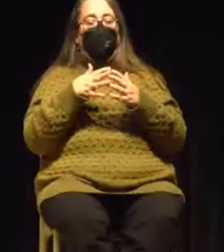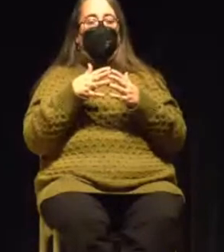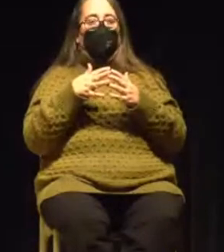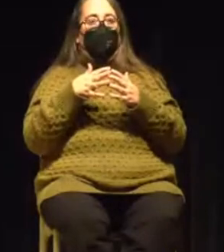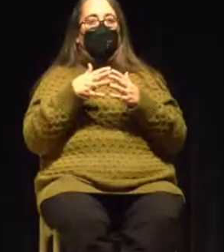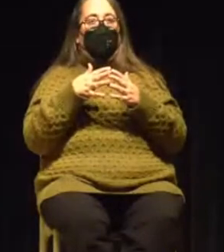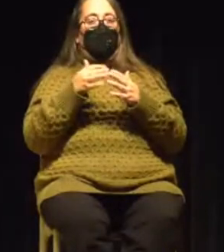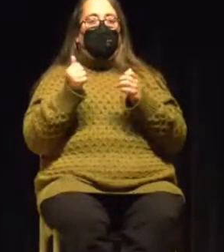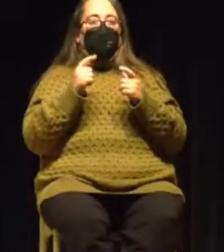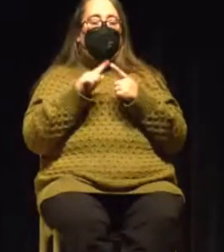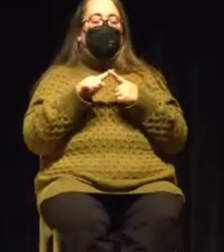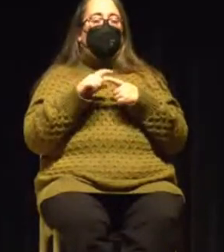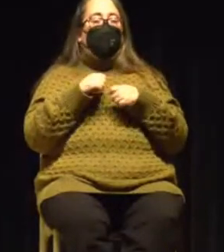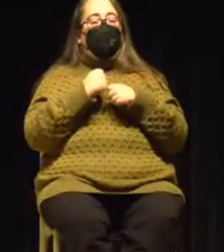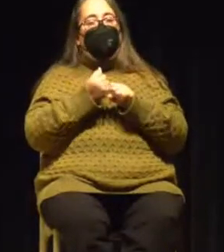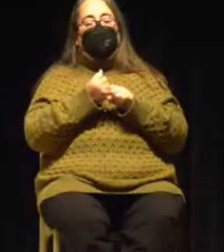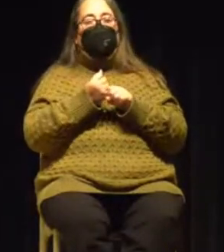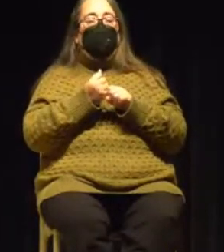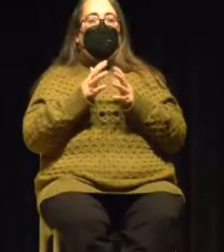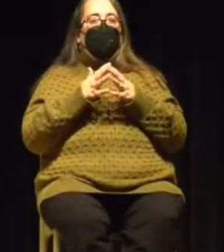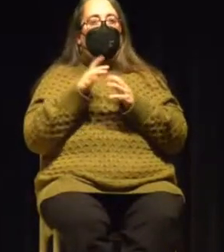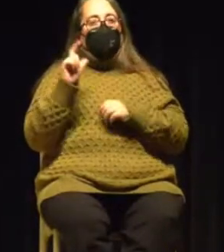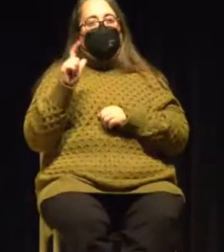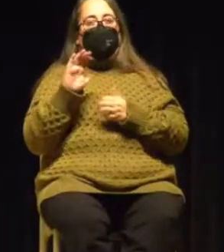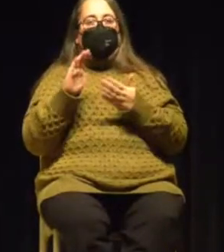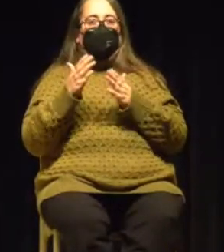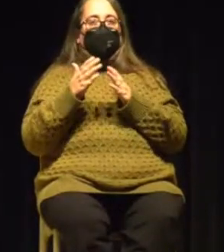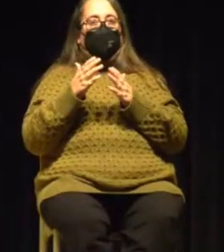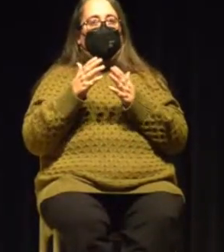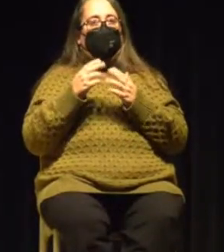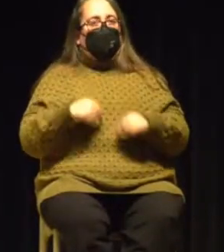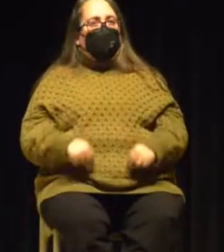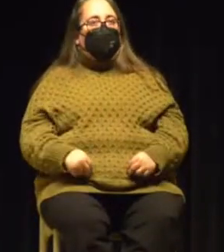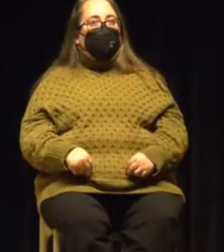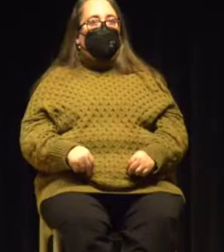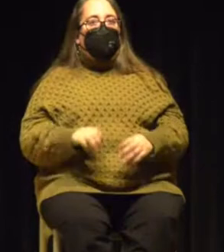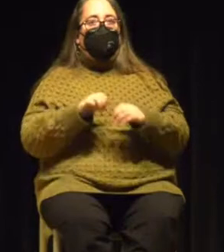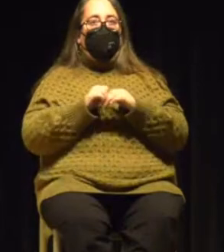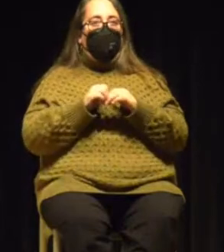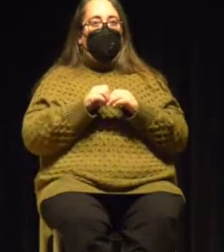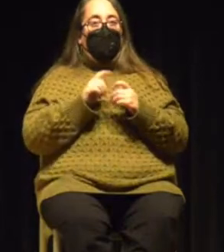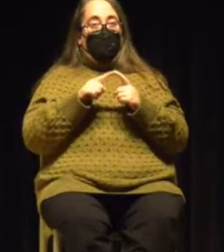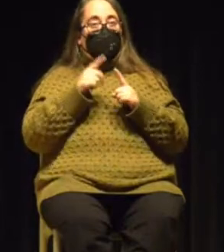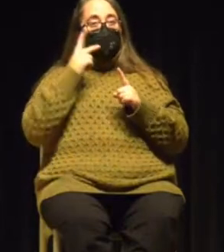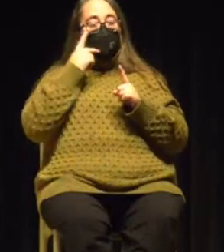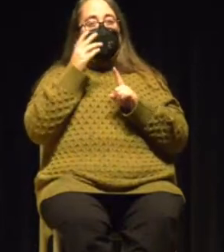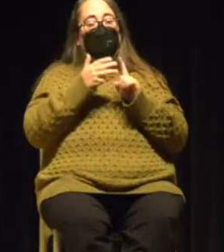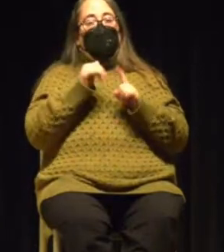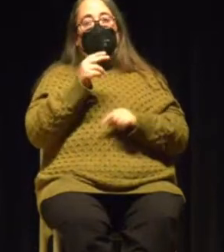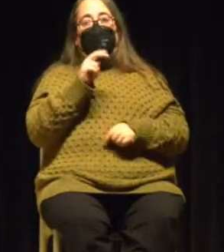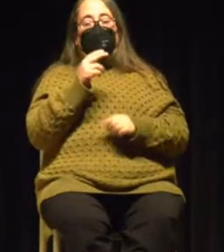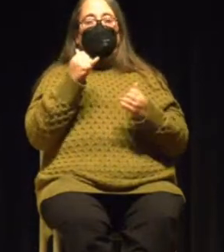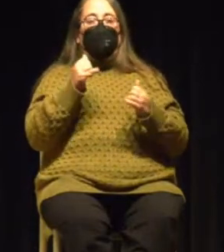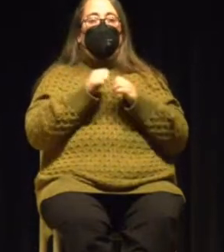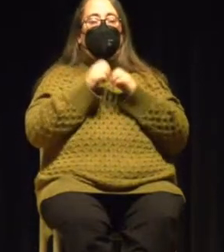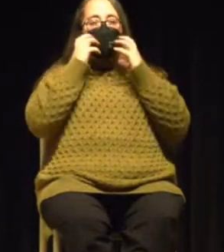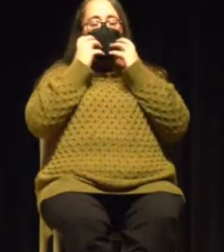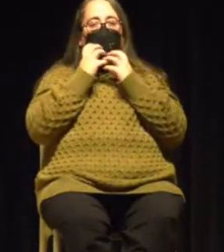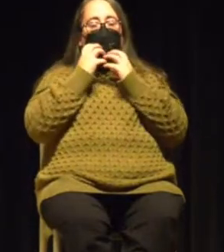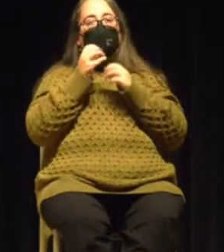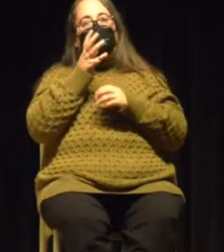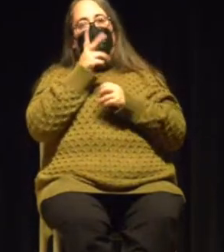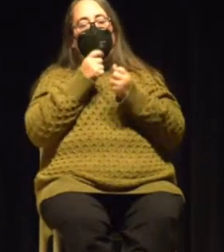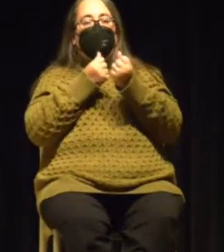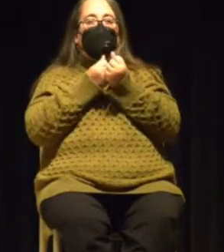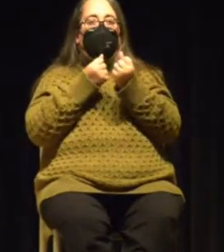to humanize American Muslims, how is this going to land on people when they see Adnan, what he looks like today with his beard and his mother and his